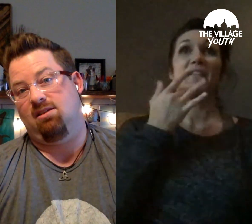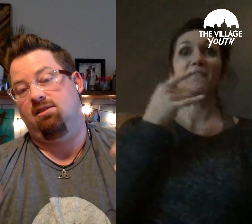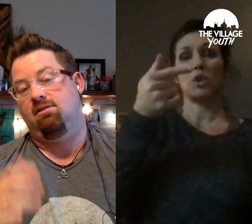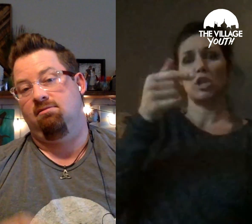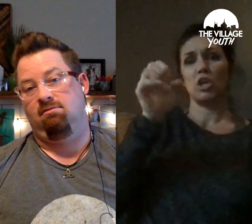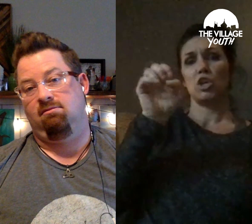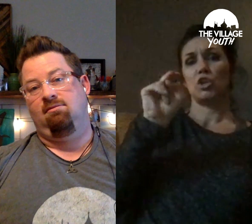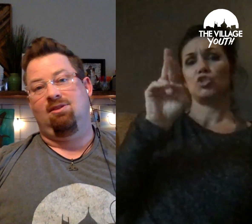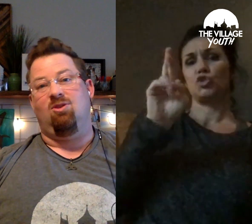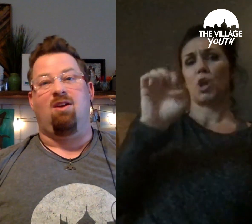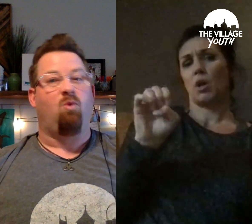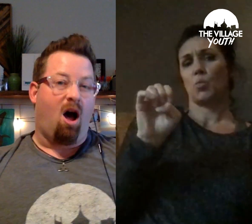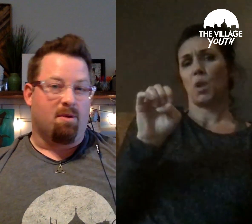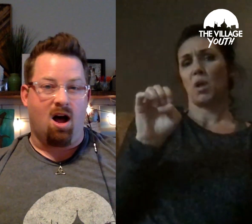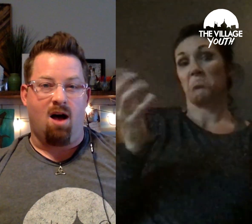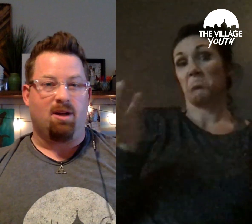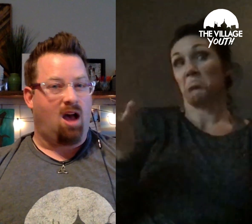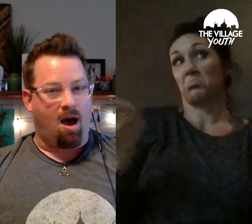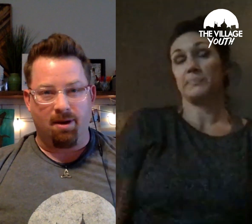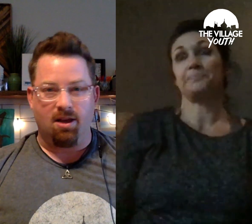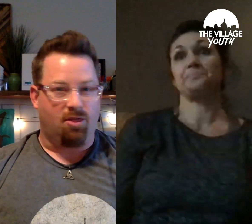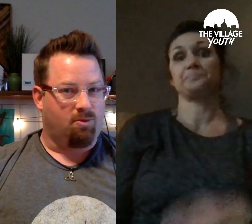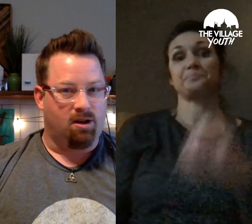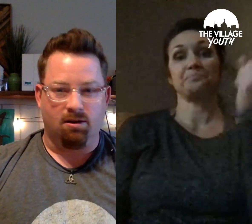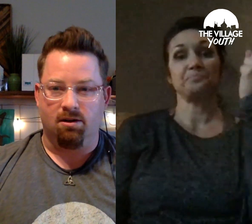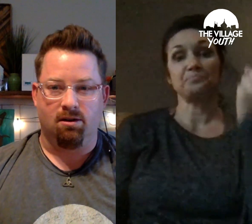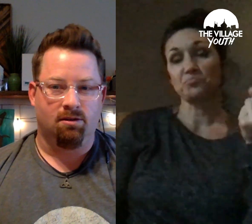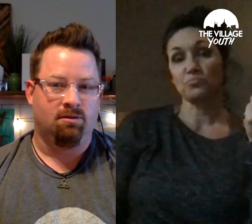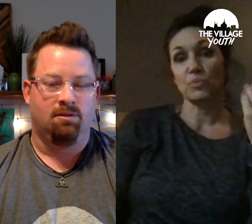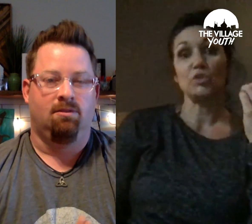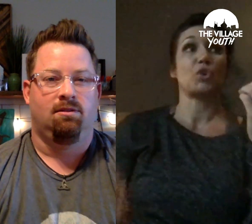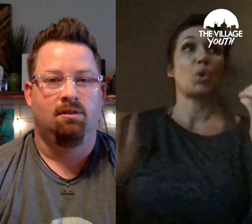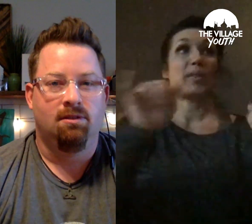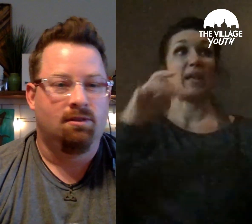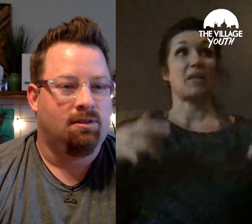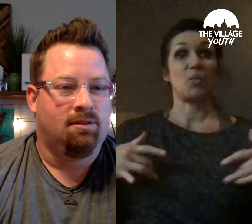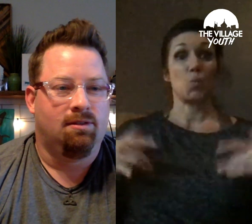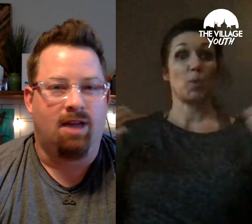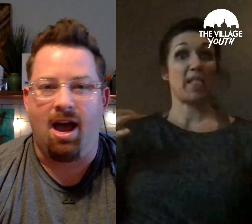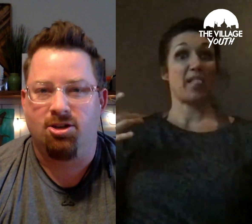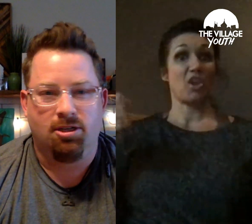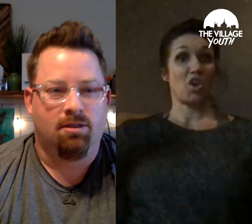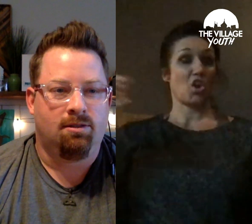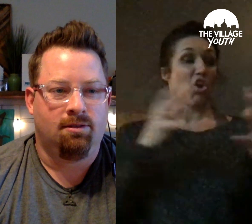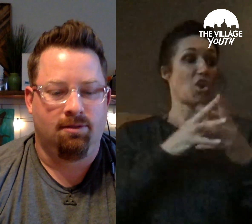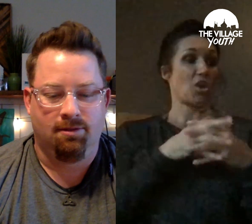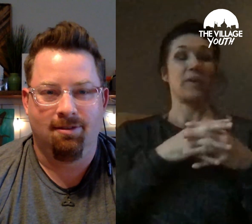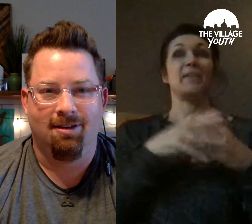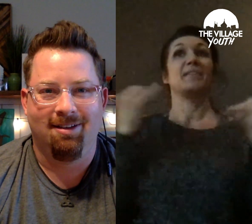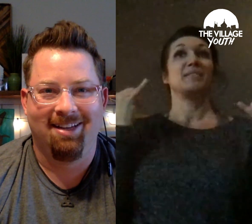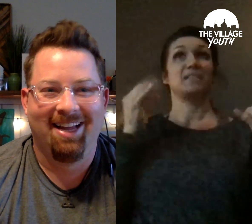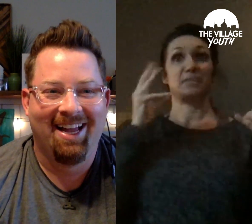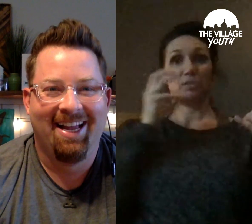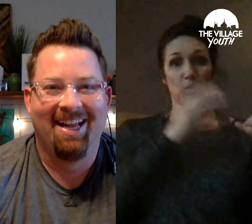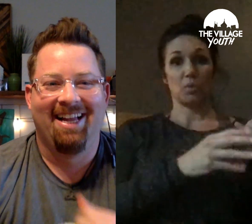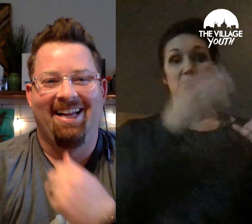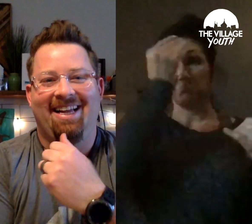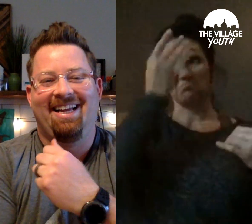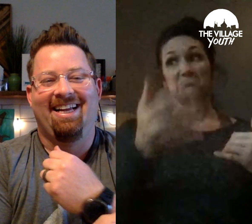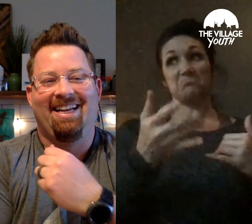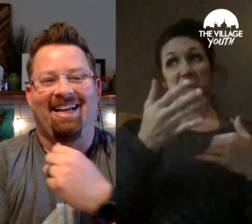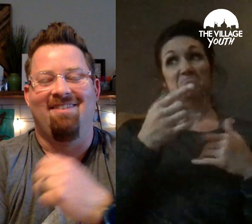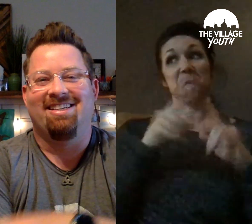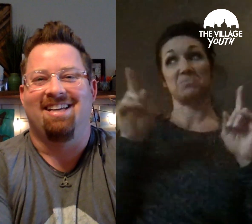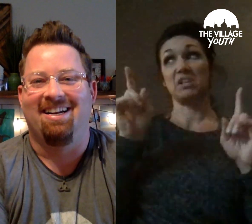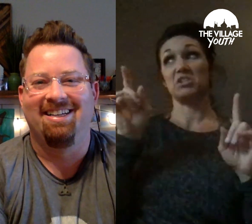movies is. It's like a rom-com, a comedy, a thriller. Yeah. No. This is so Action. weird. Okay, I'm going to tell it to you, but it's kind